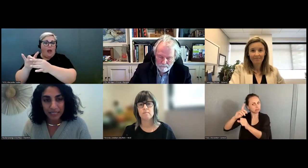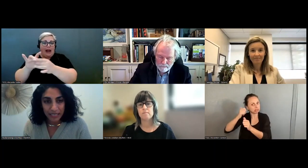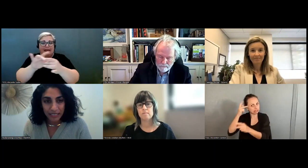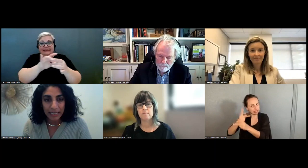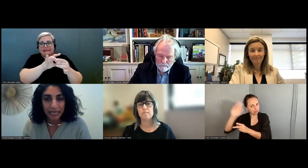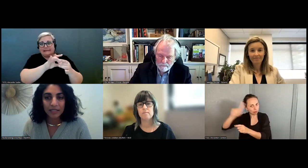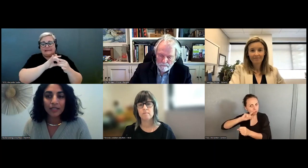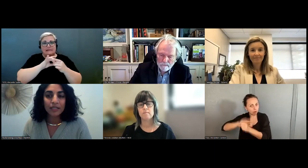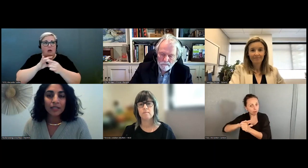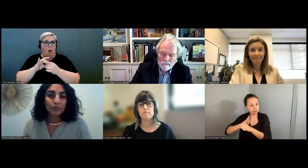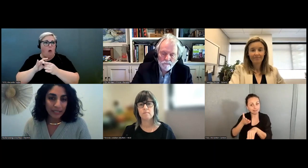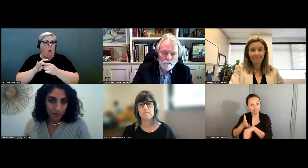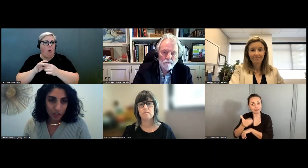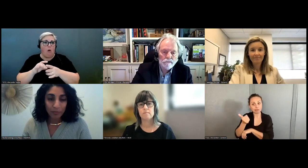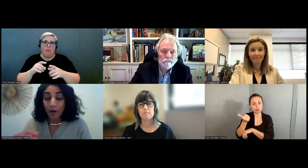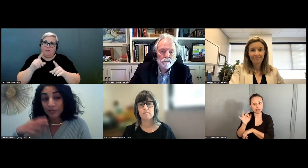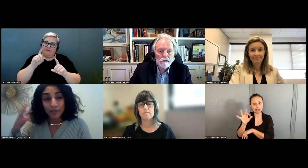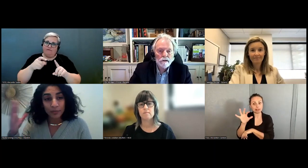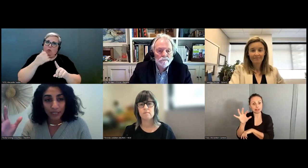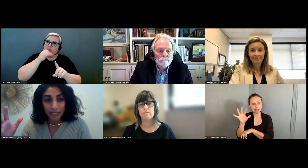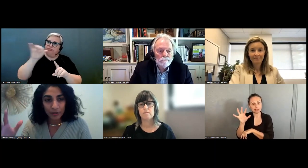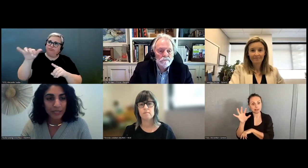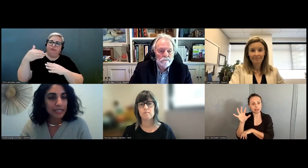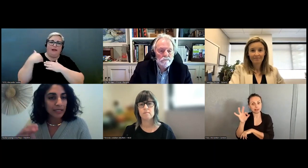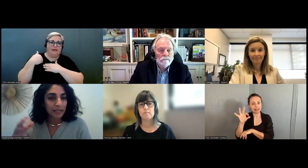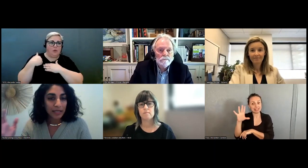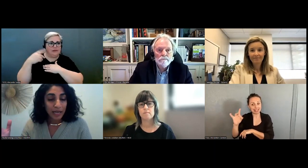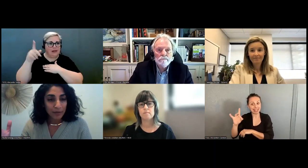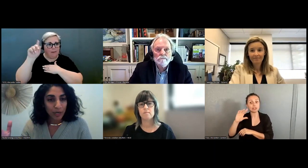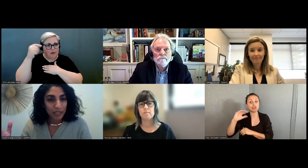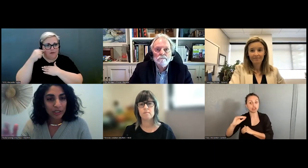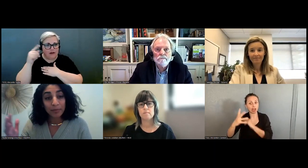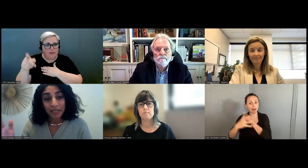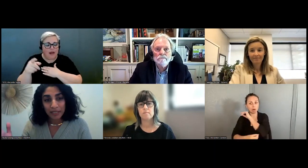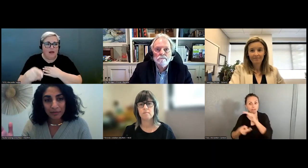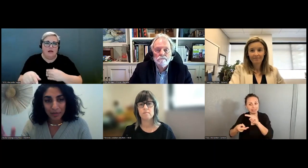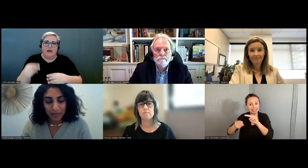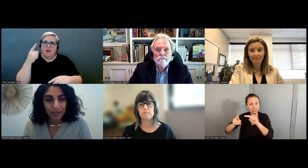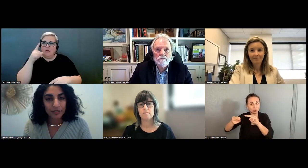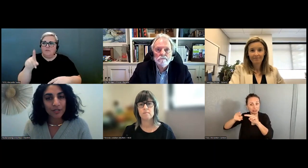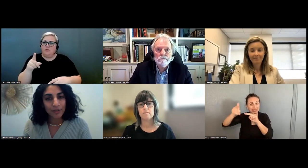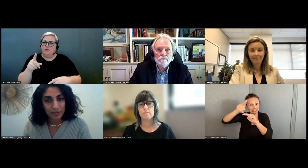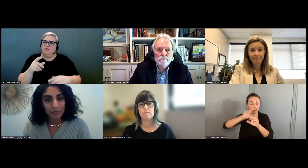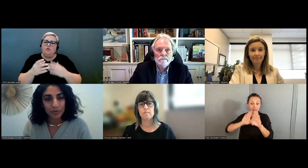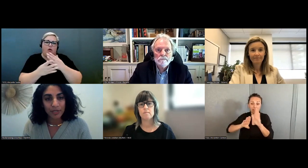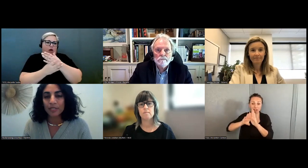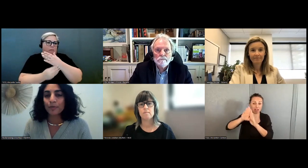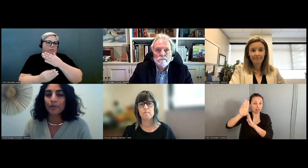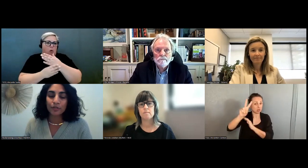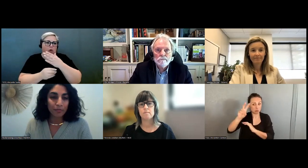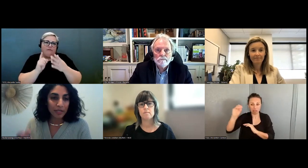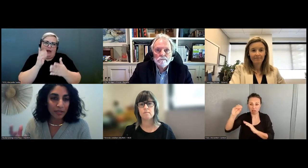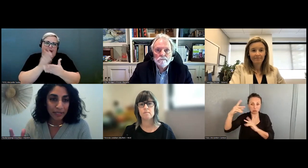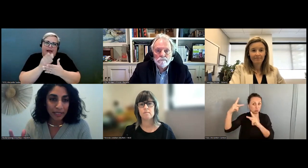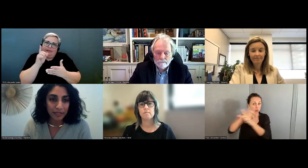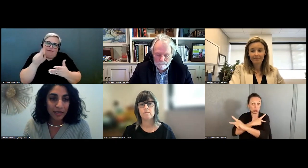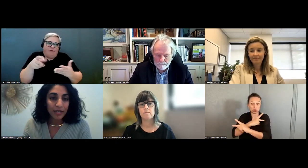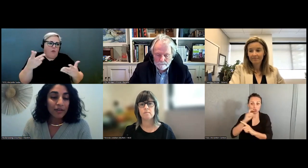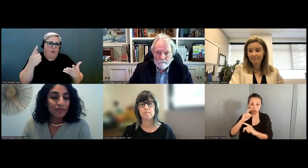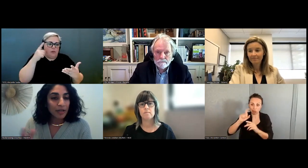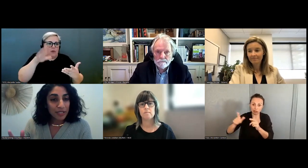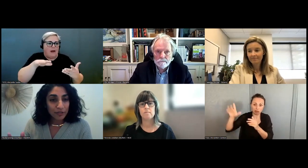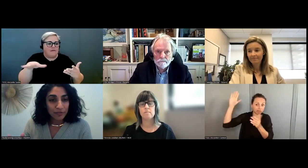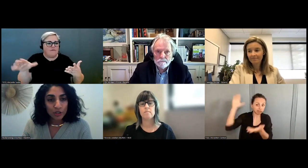after 1998, rates of child poverty were increasing and were actually peaking by the year 2000 when they were supposed to have been